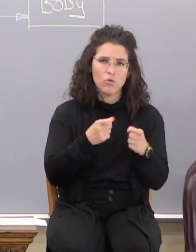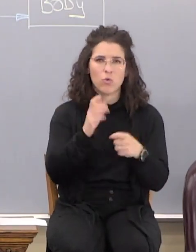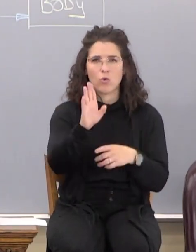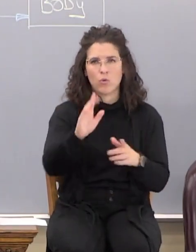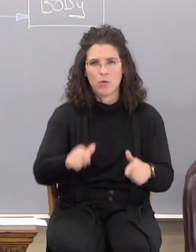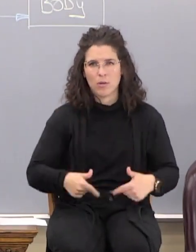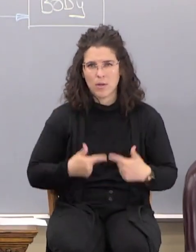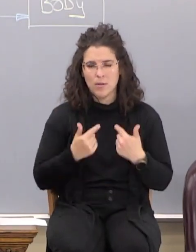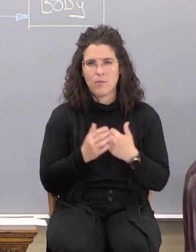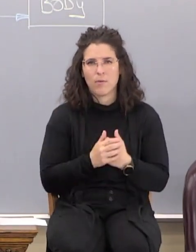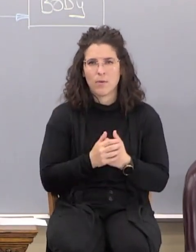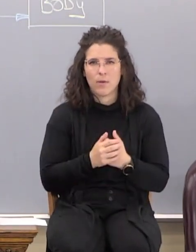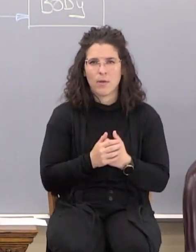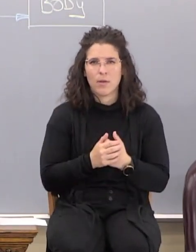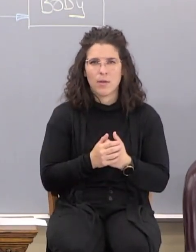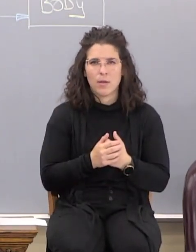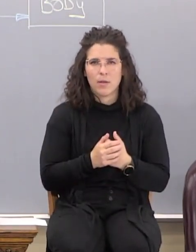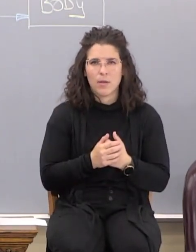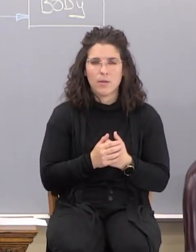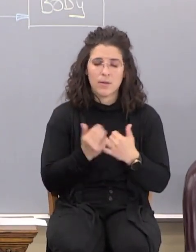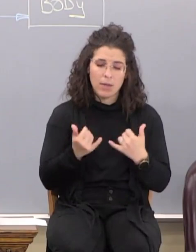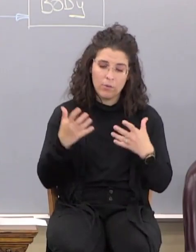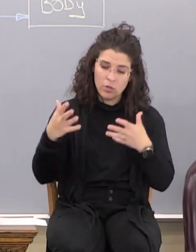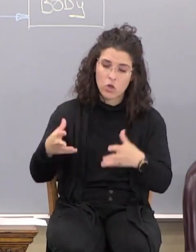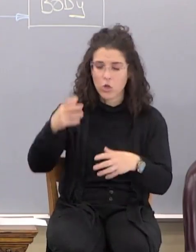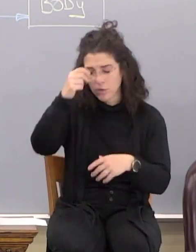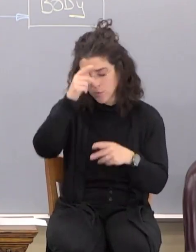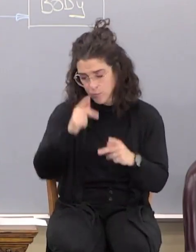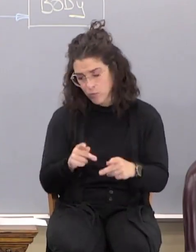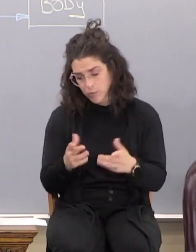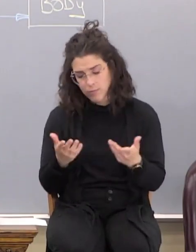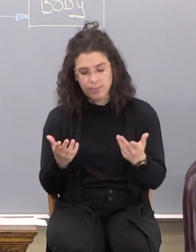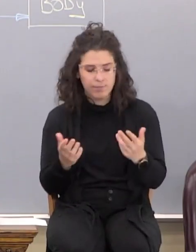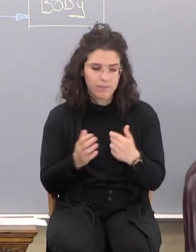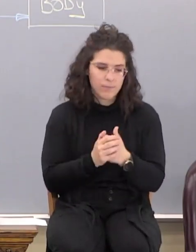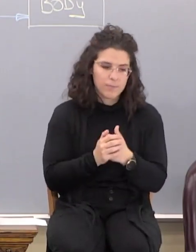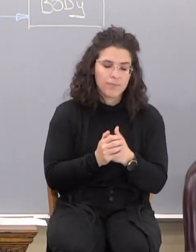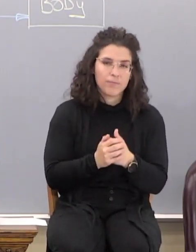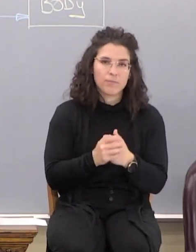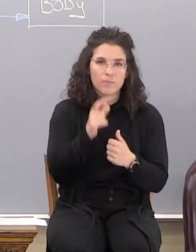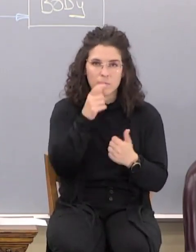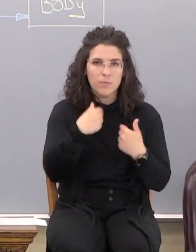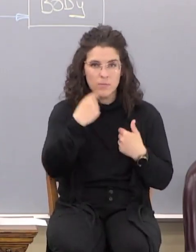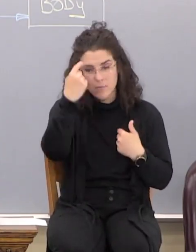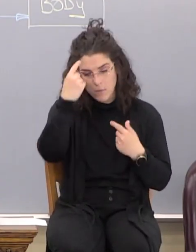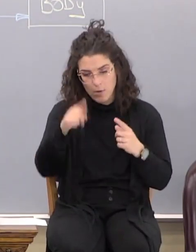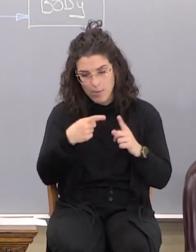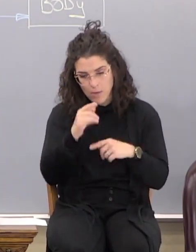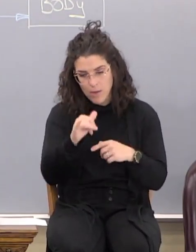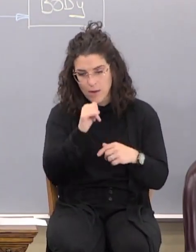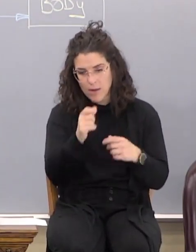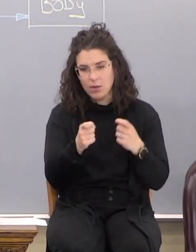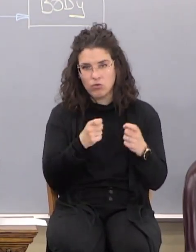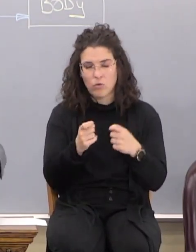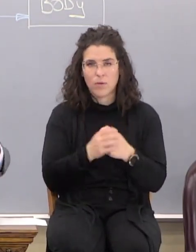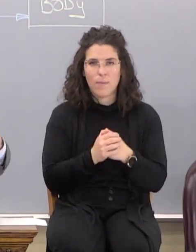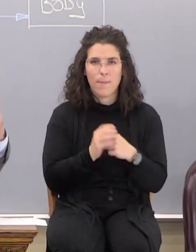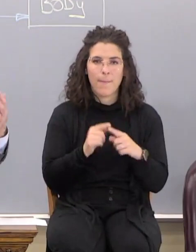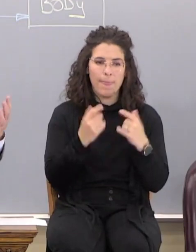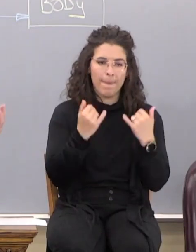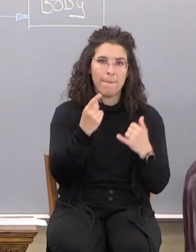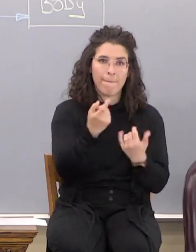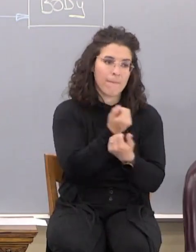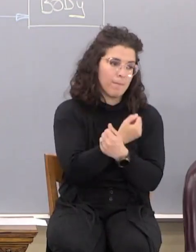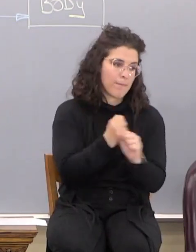life. Now, as a lost person, you didn't even have a thought about it not control. But now you've been